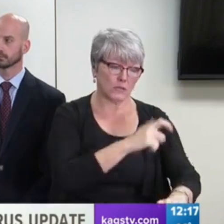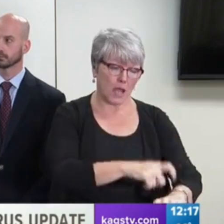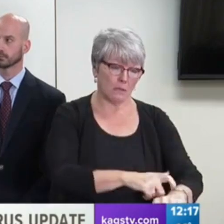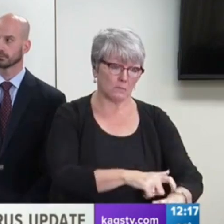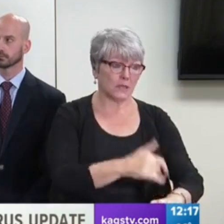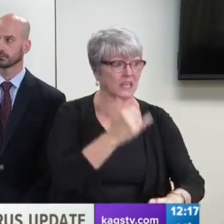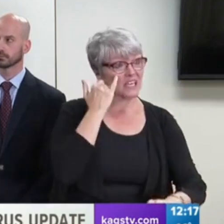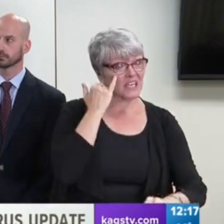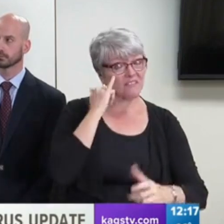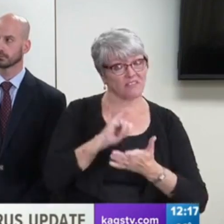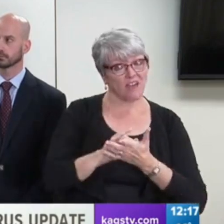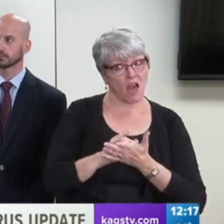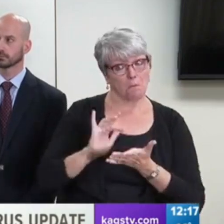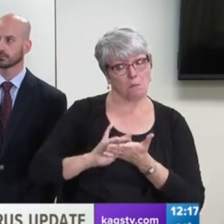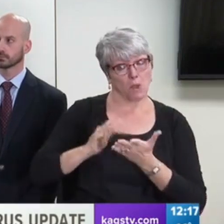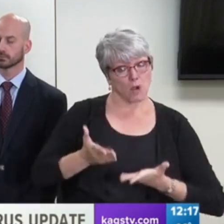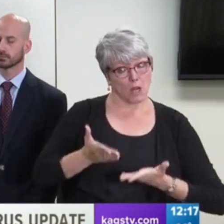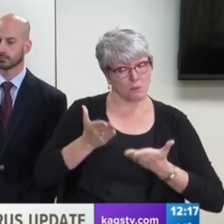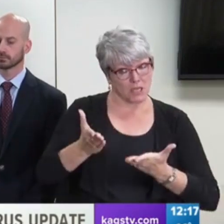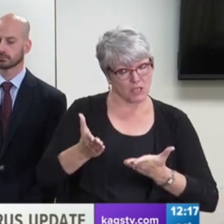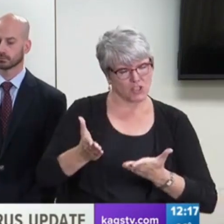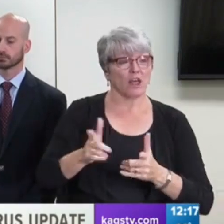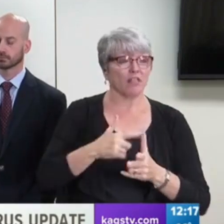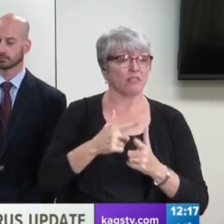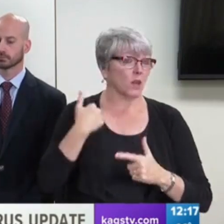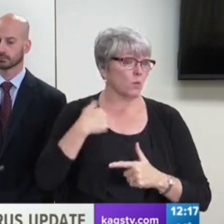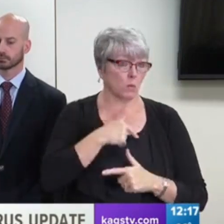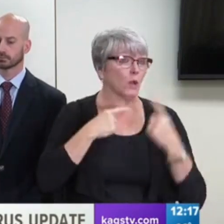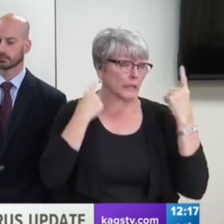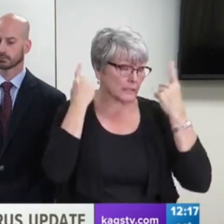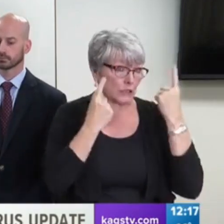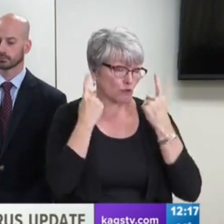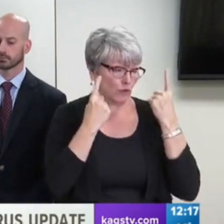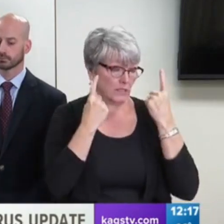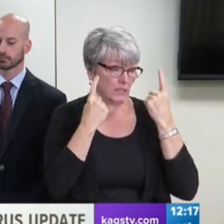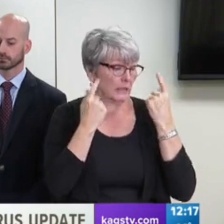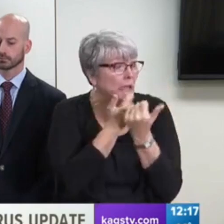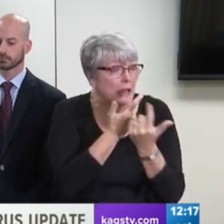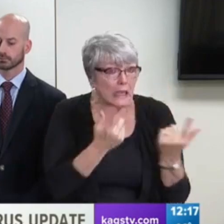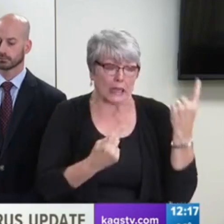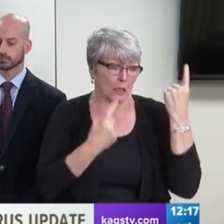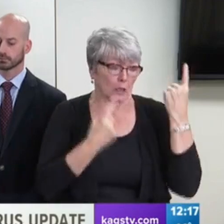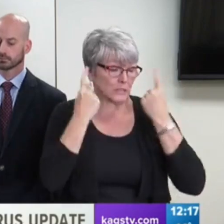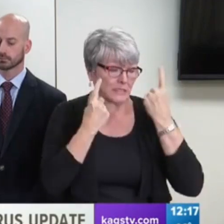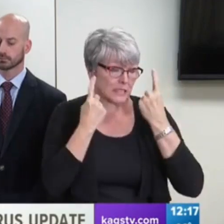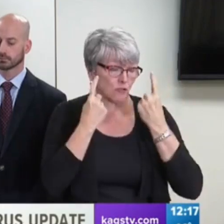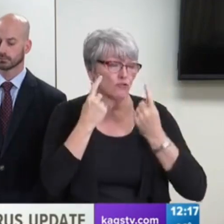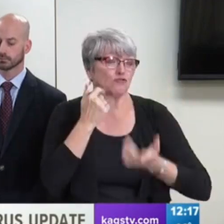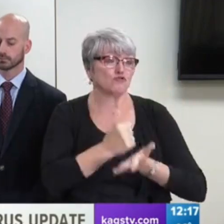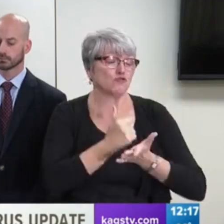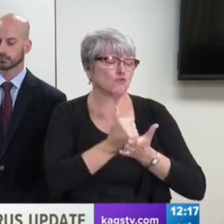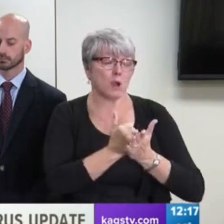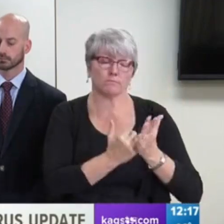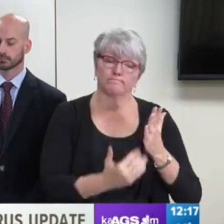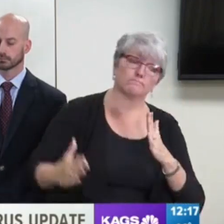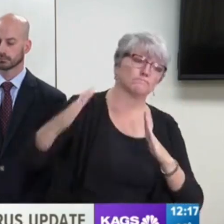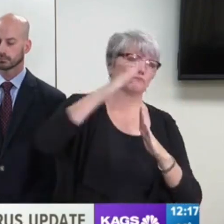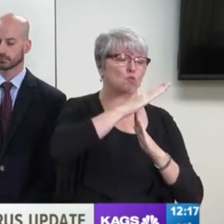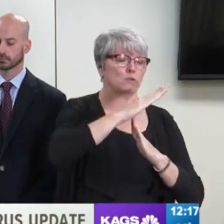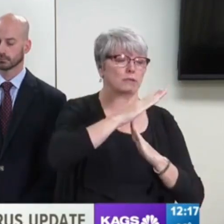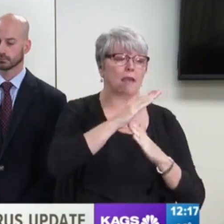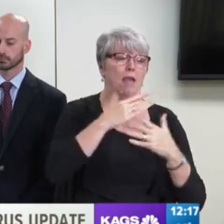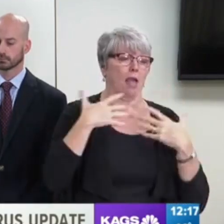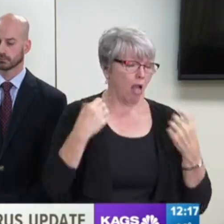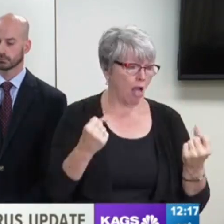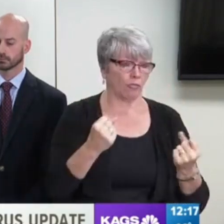recommendation, you know, certainly we will consider that or anything else to put the, to hold paramount the health and safety